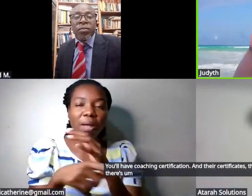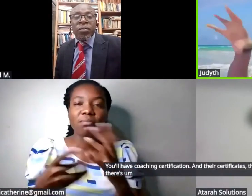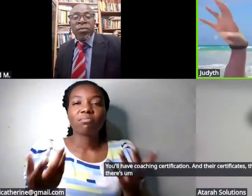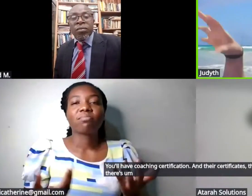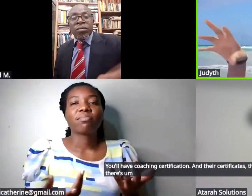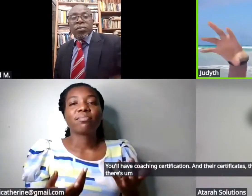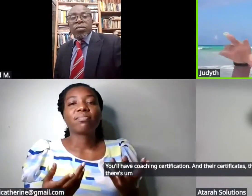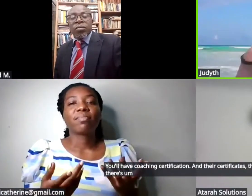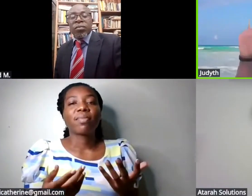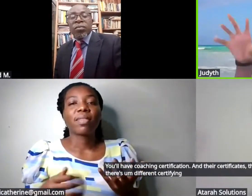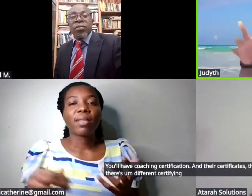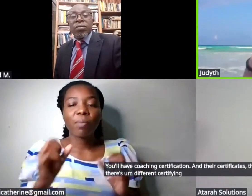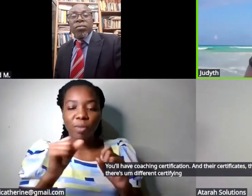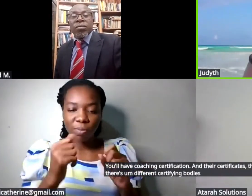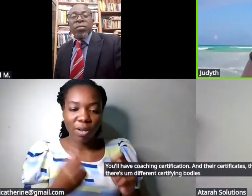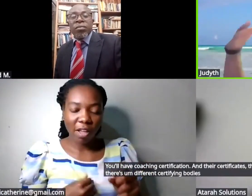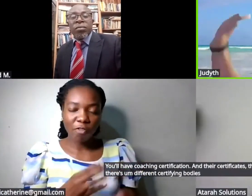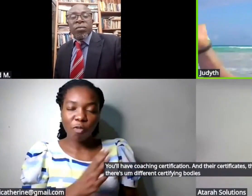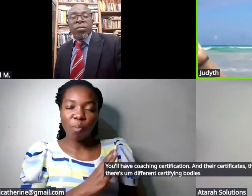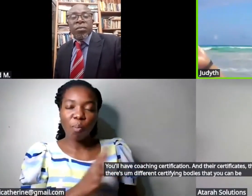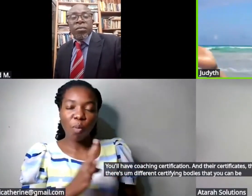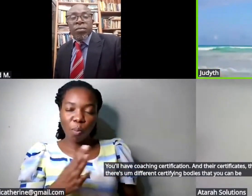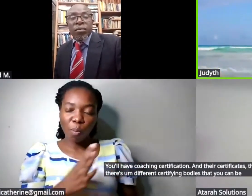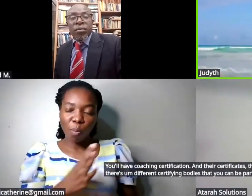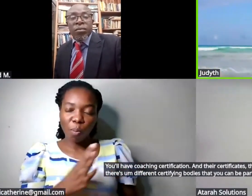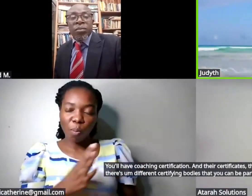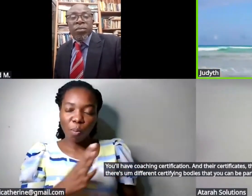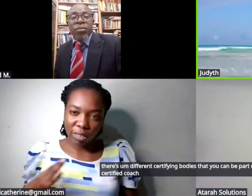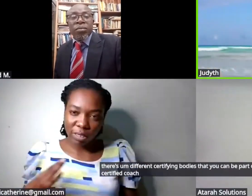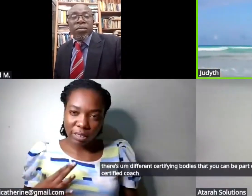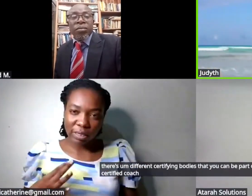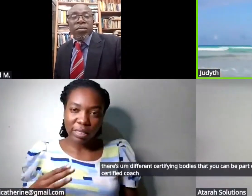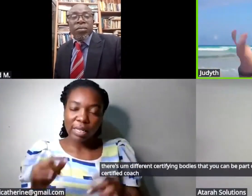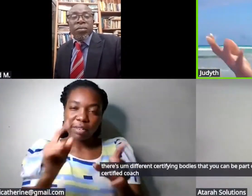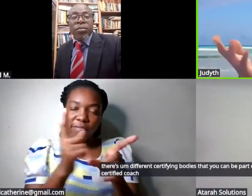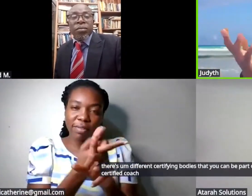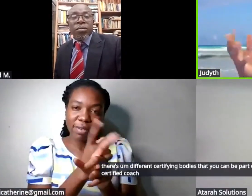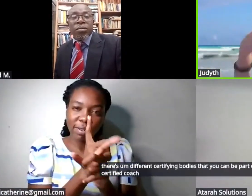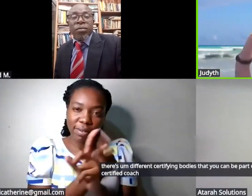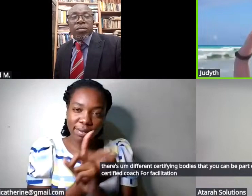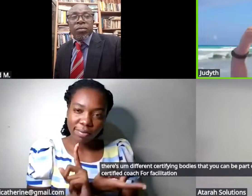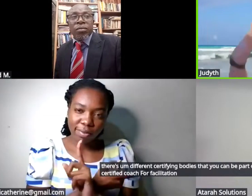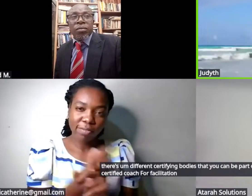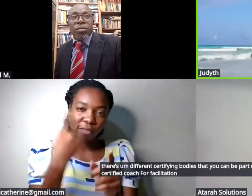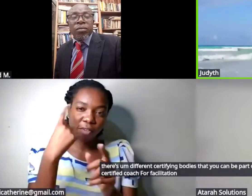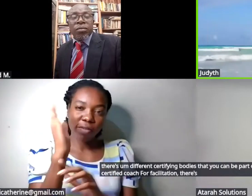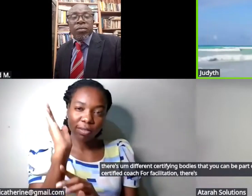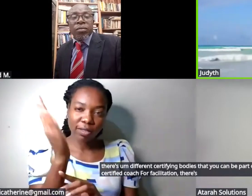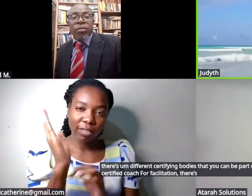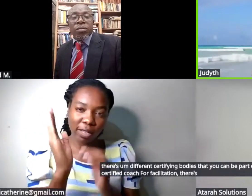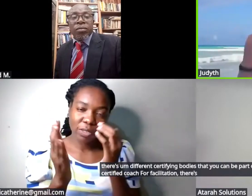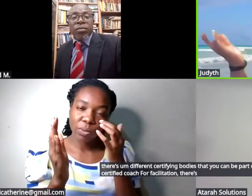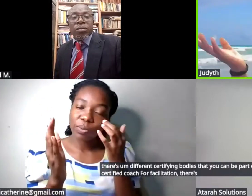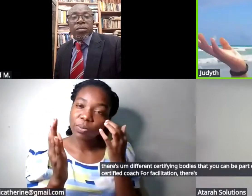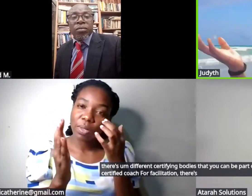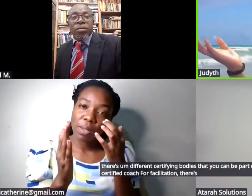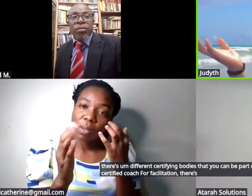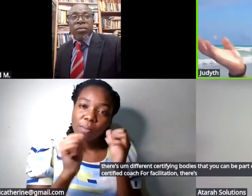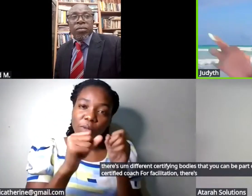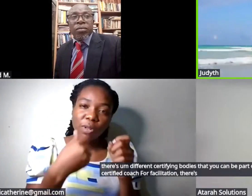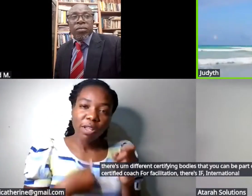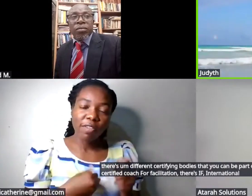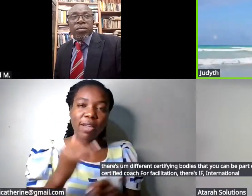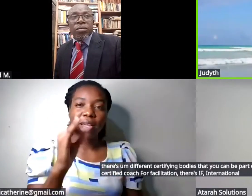different certifying bodies that you can be part of to become a certified coach. For facilitation, there's IAF, International Association